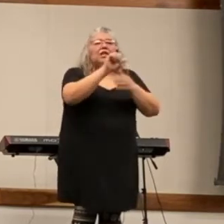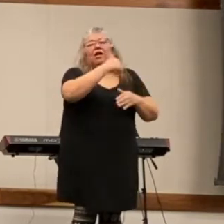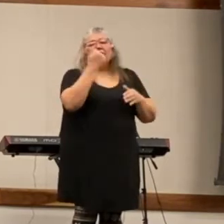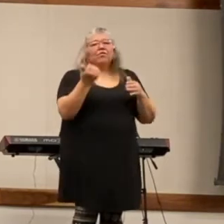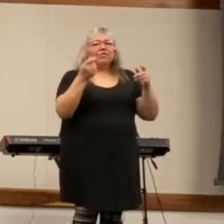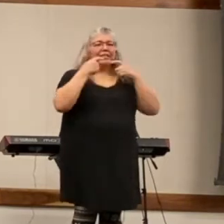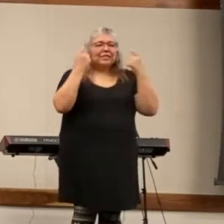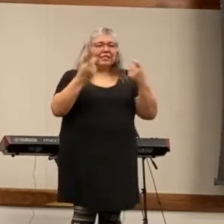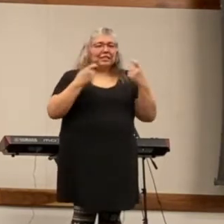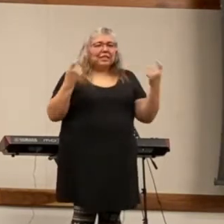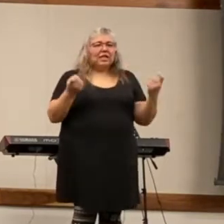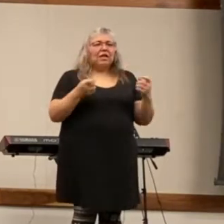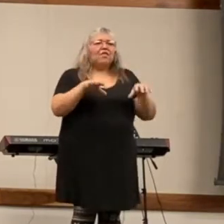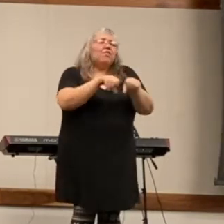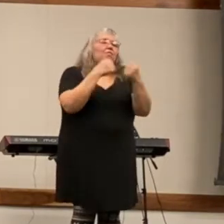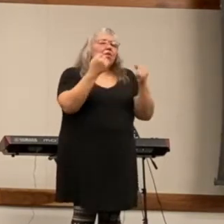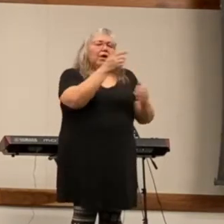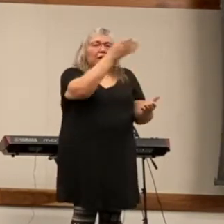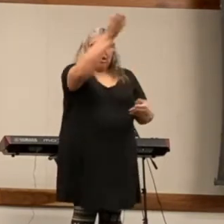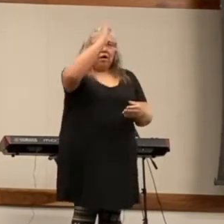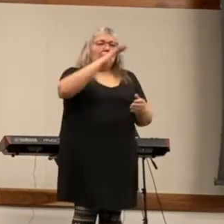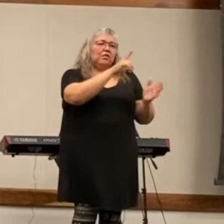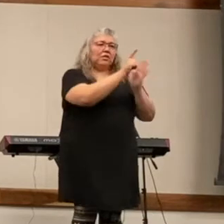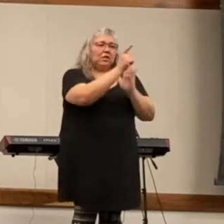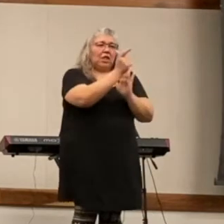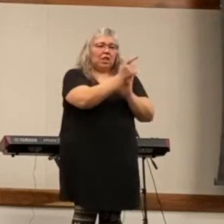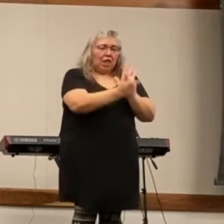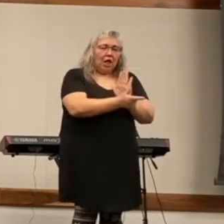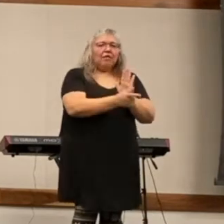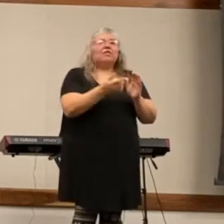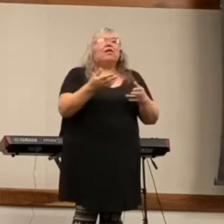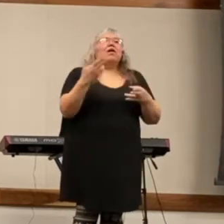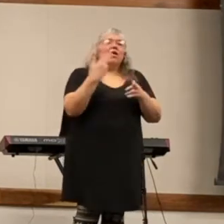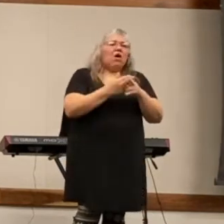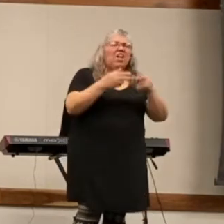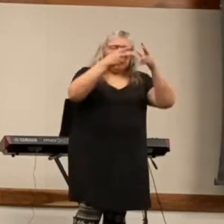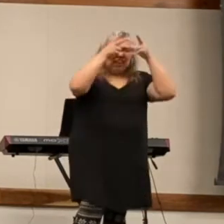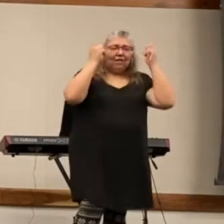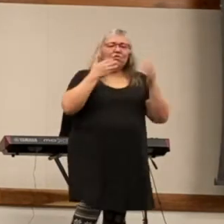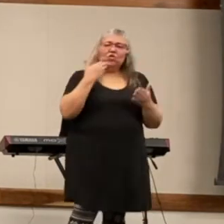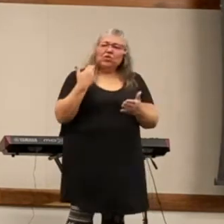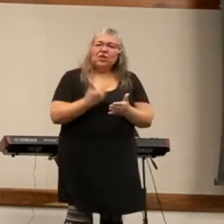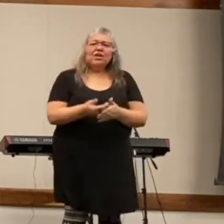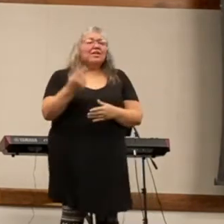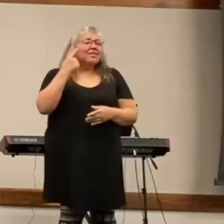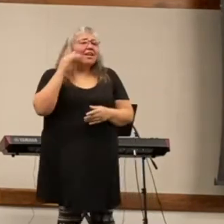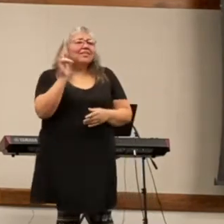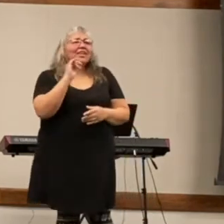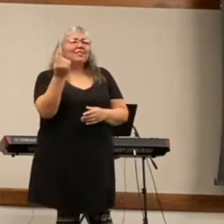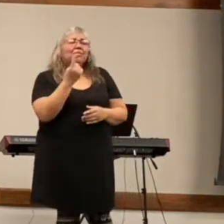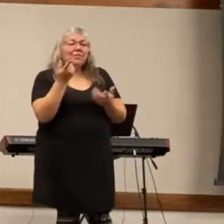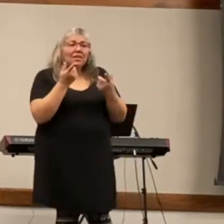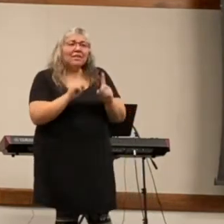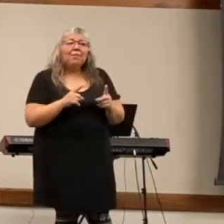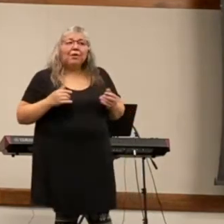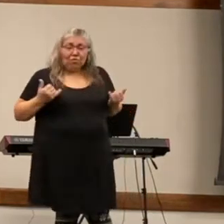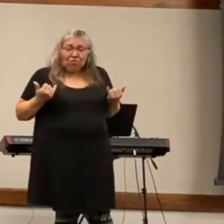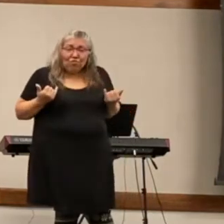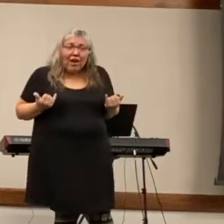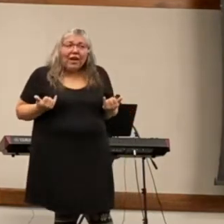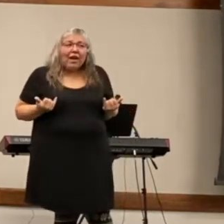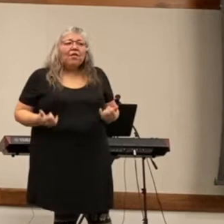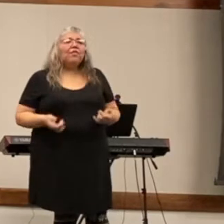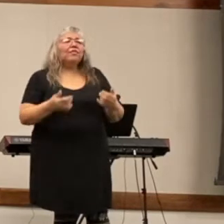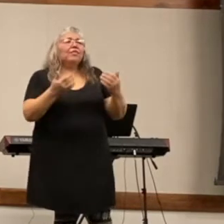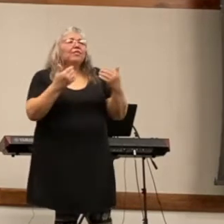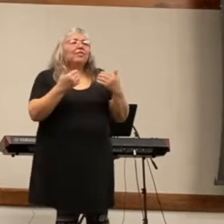and they're breaking God's laws. They call evil good. Come on, it sounds like something that is happening right now. They